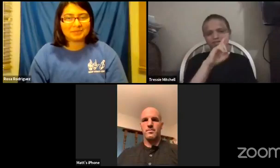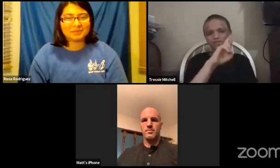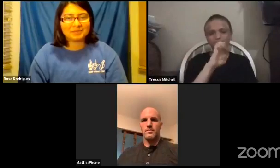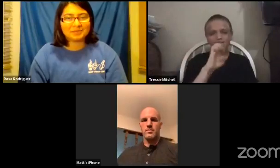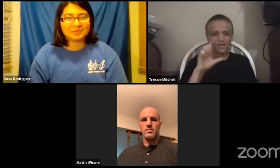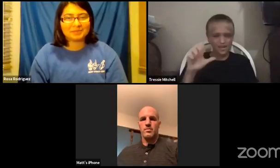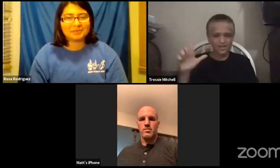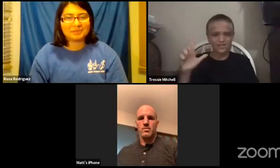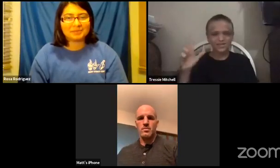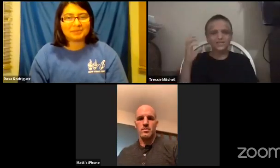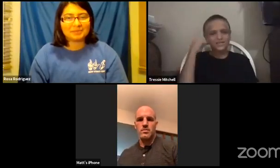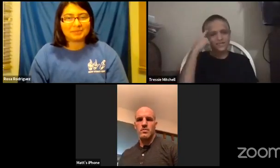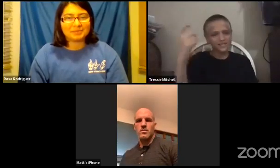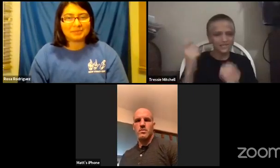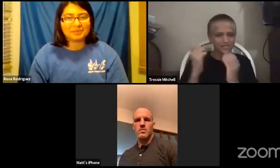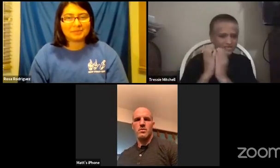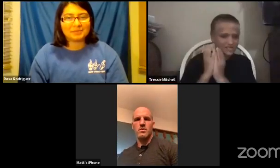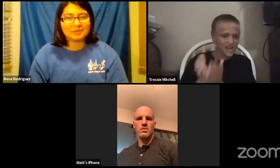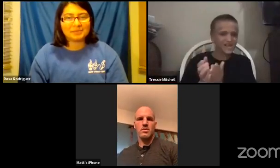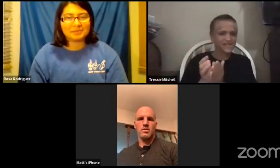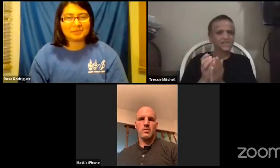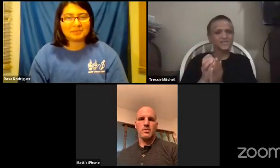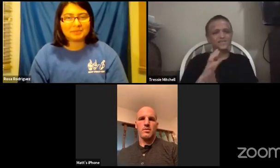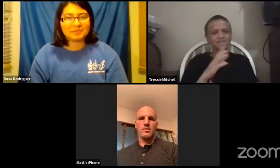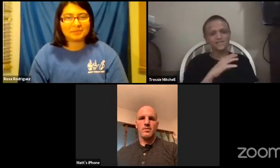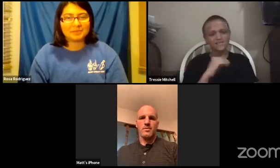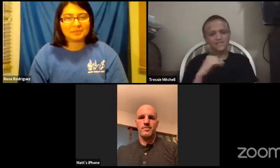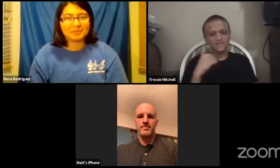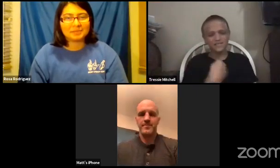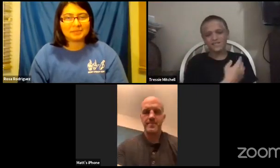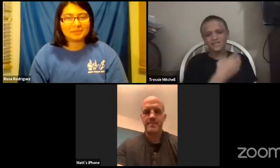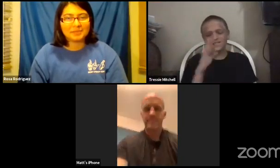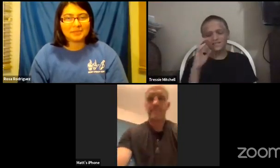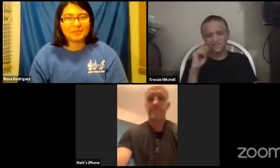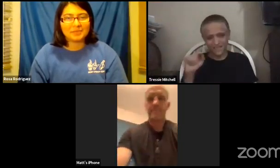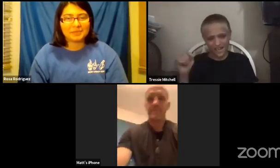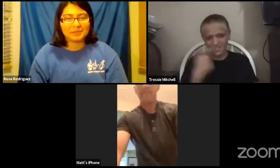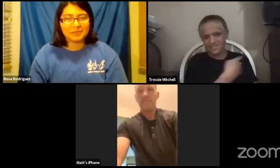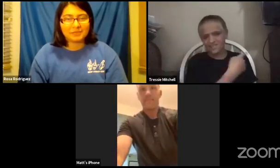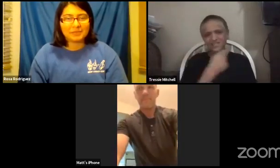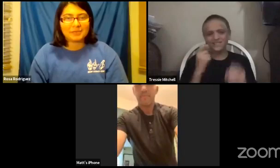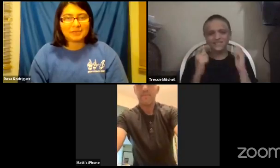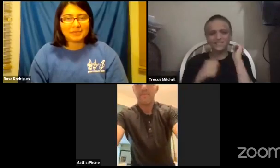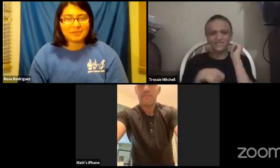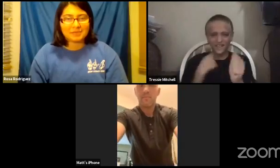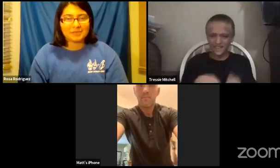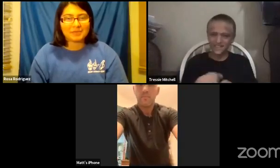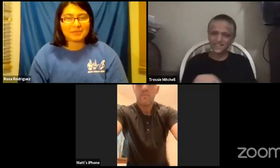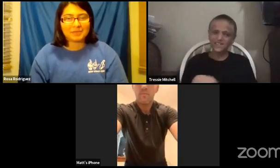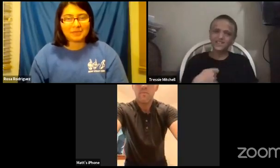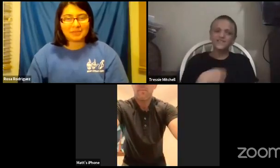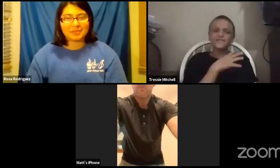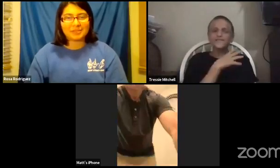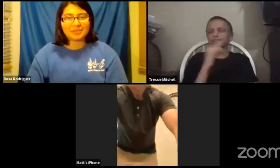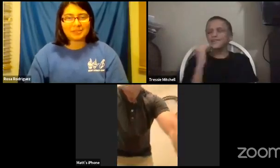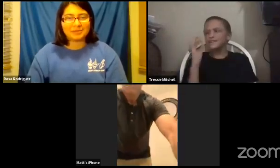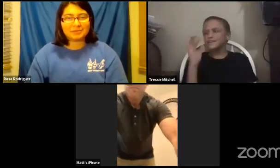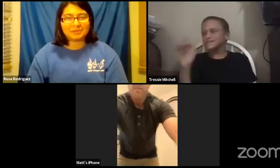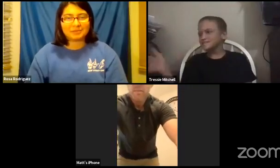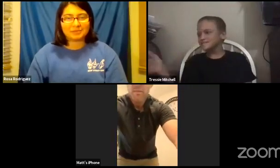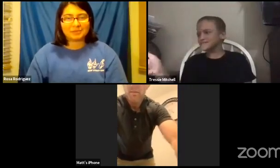the Hammer. We met through real dreams. We went